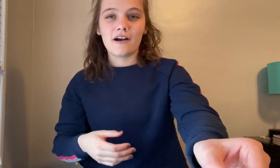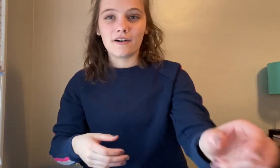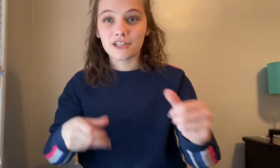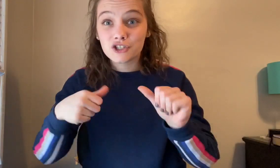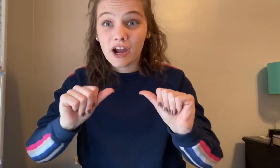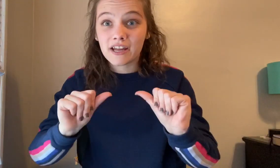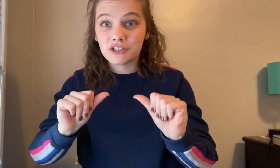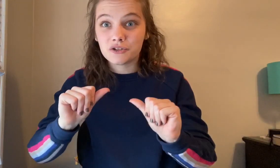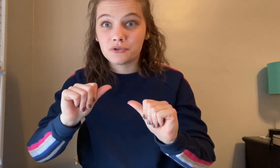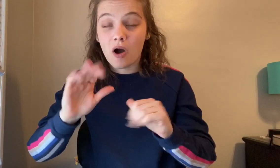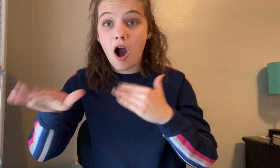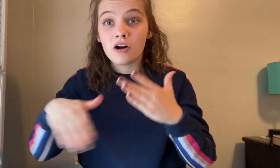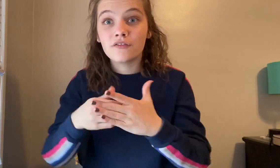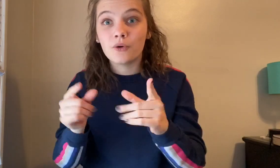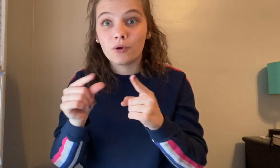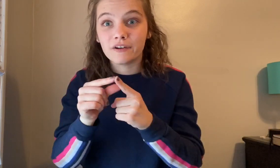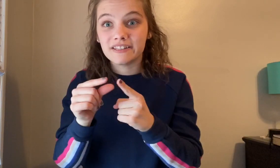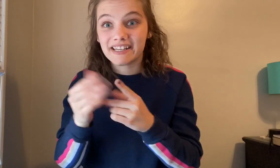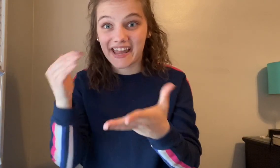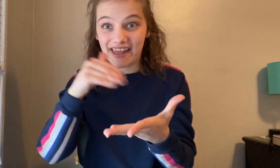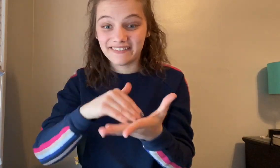Let's try and do all of the words again.